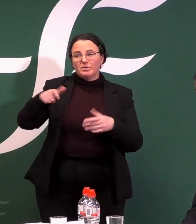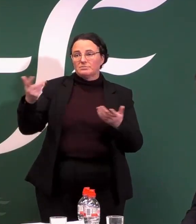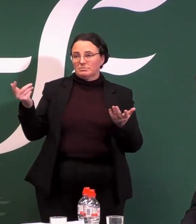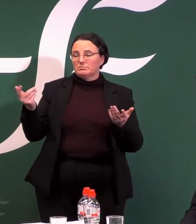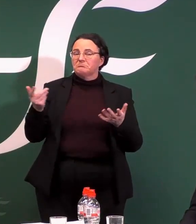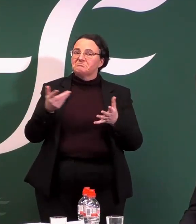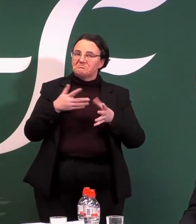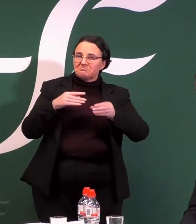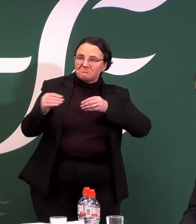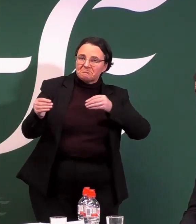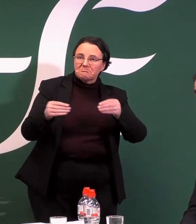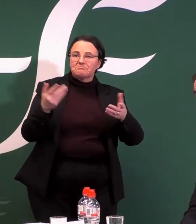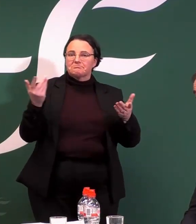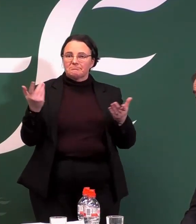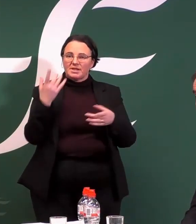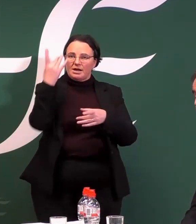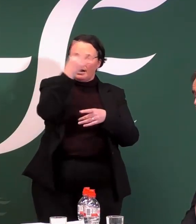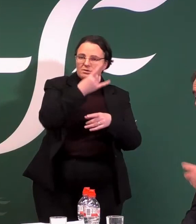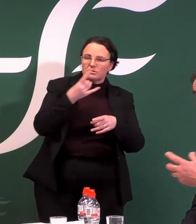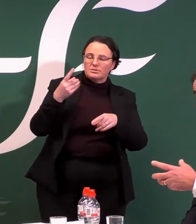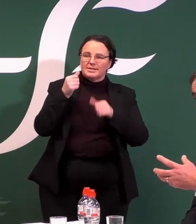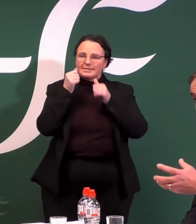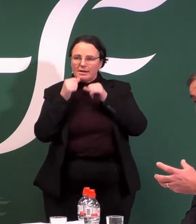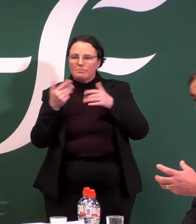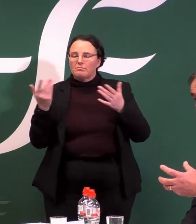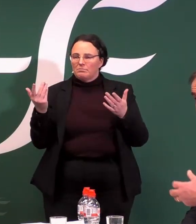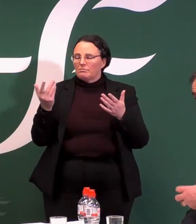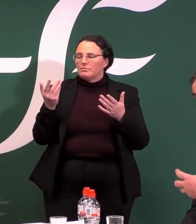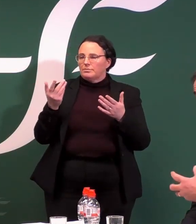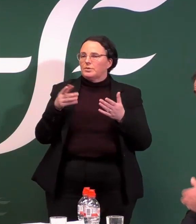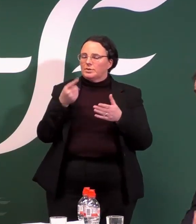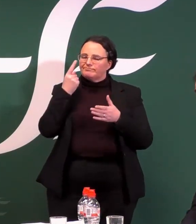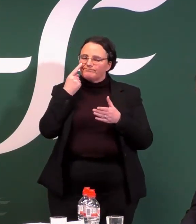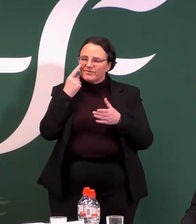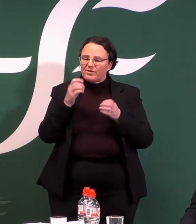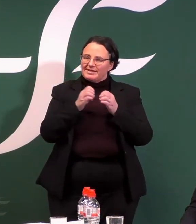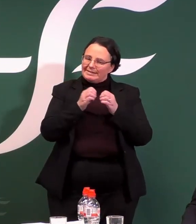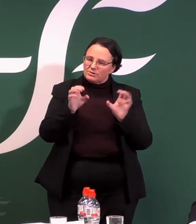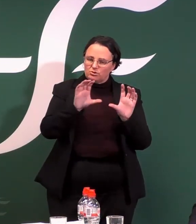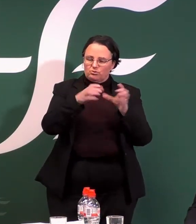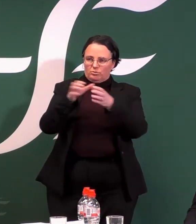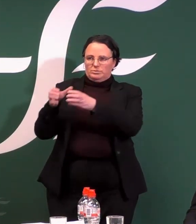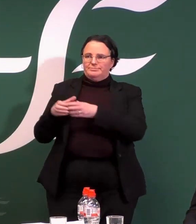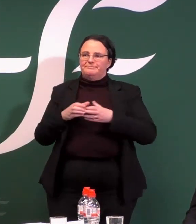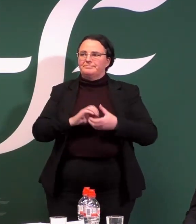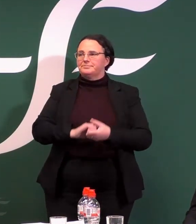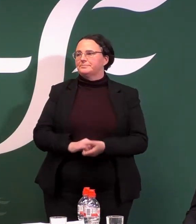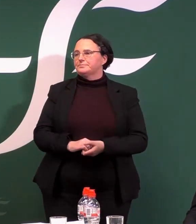terms of that flexibility, in terms of the hours of attendance, we'll look at that as we go through it for each group.